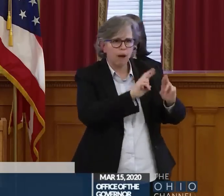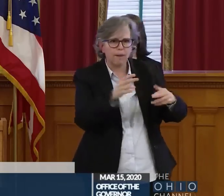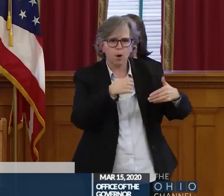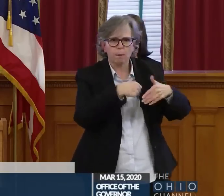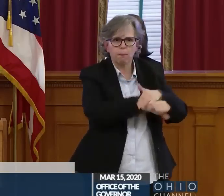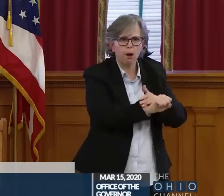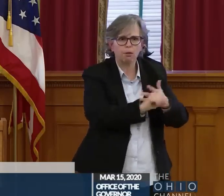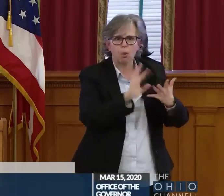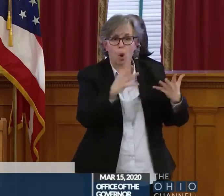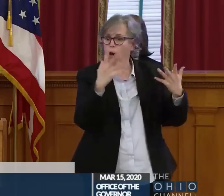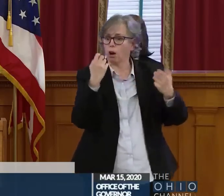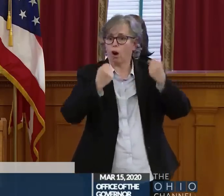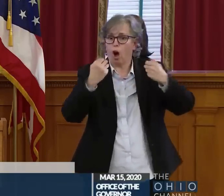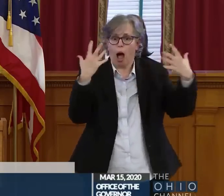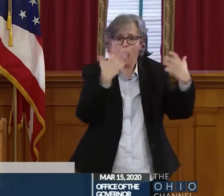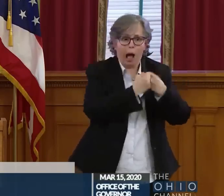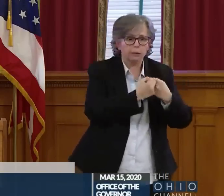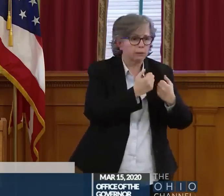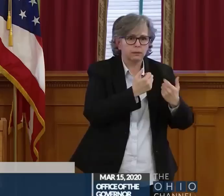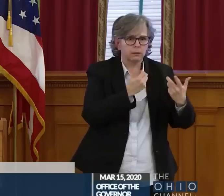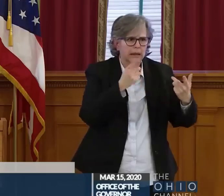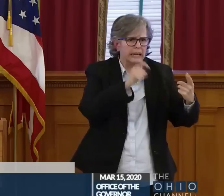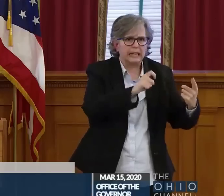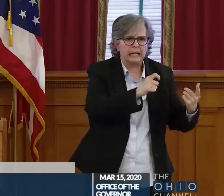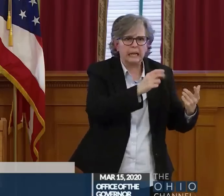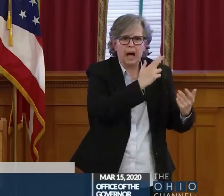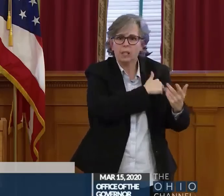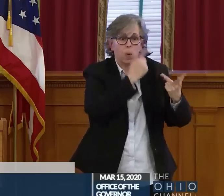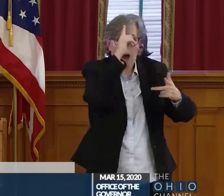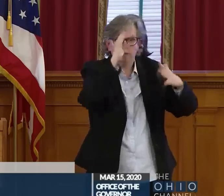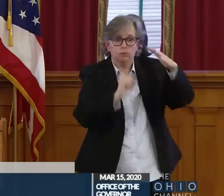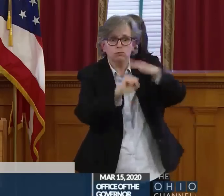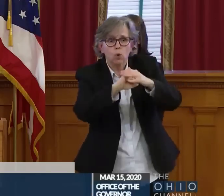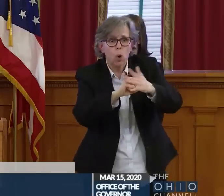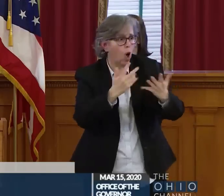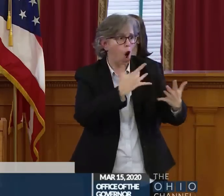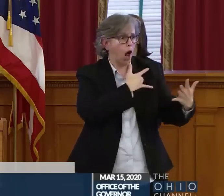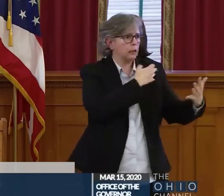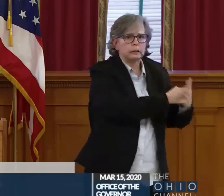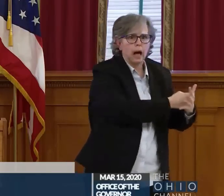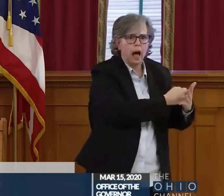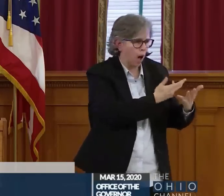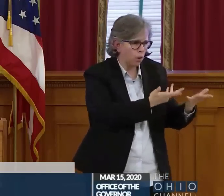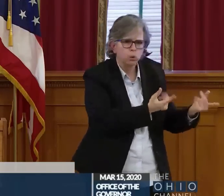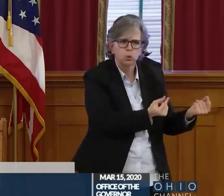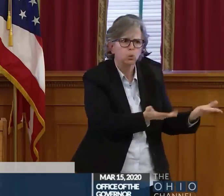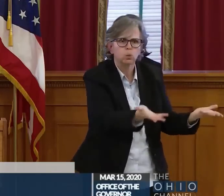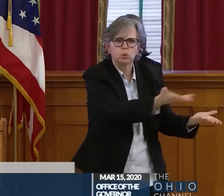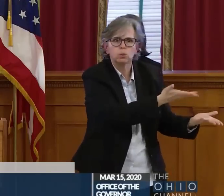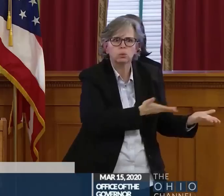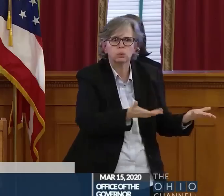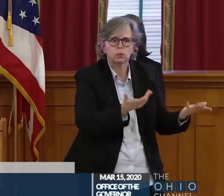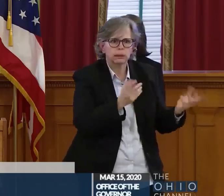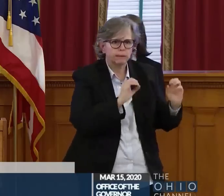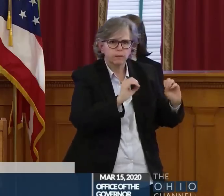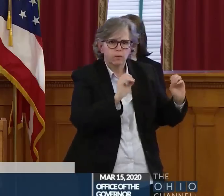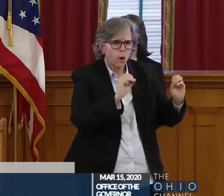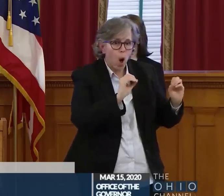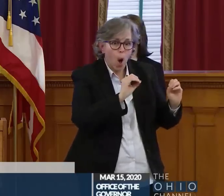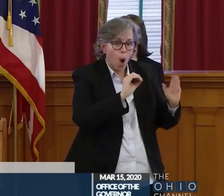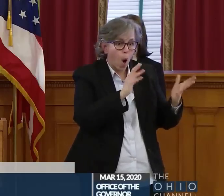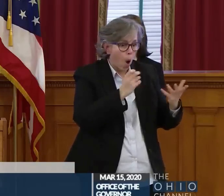accident and need your hospital, if you have a stroke or an MI, even if you never get coronavirus, people in this country